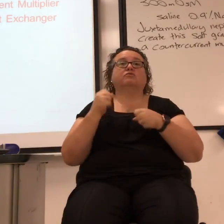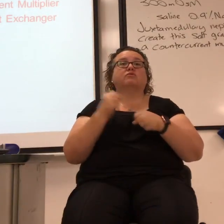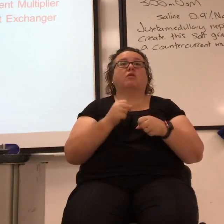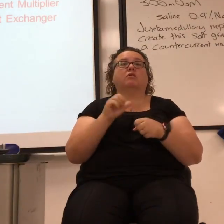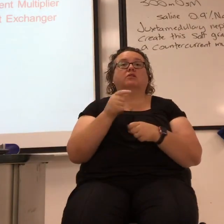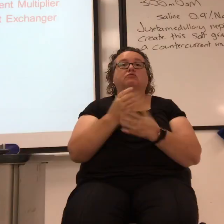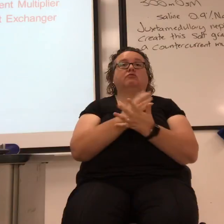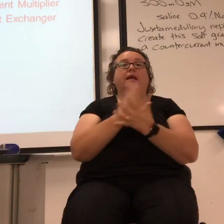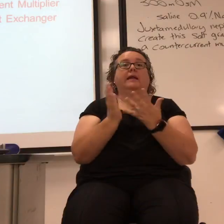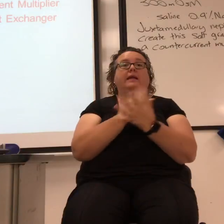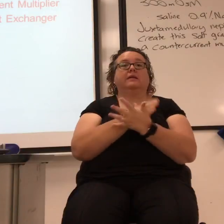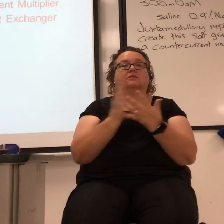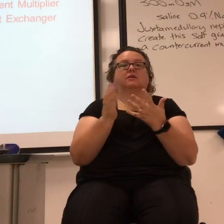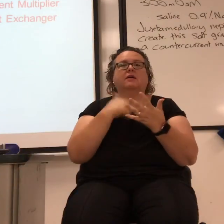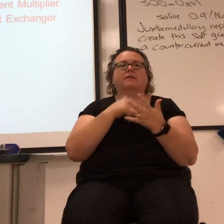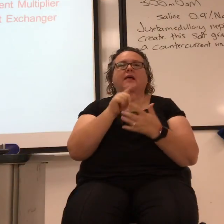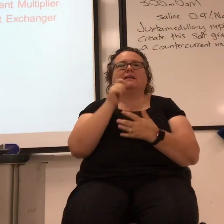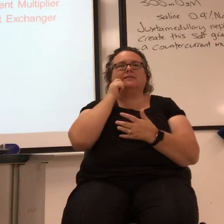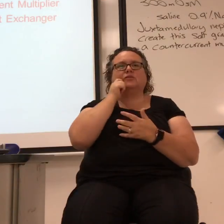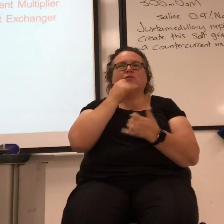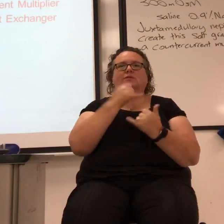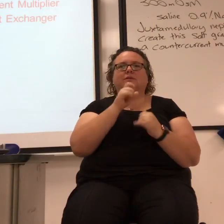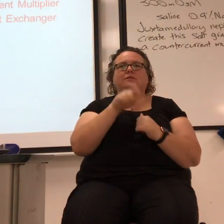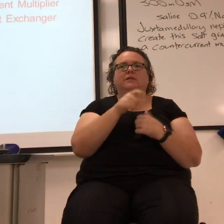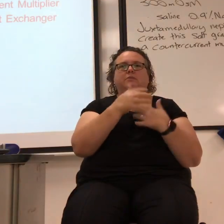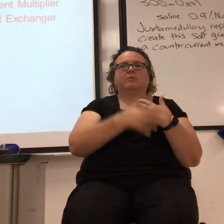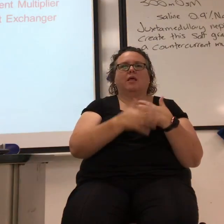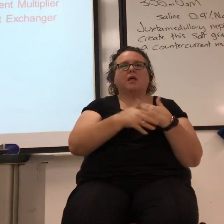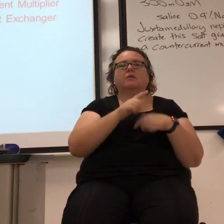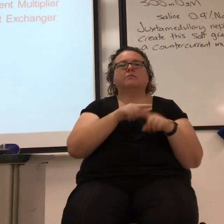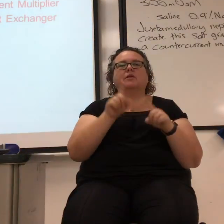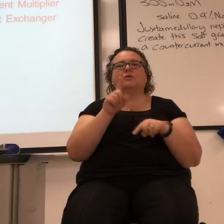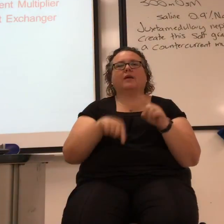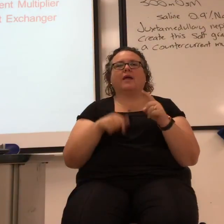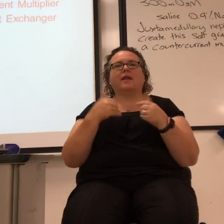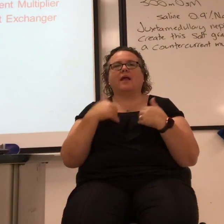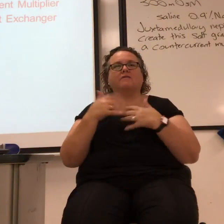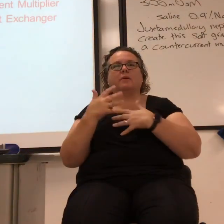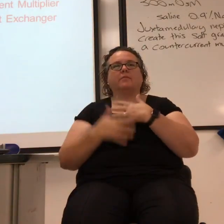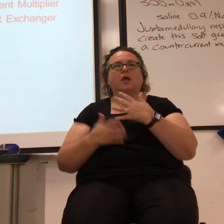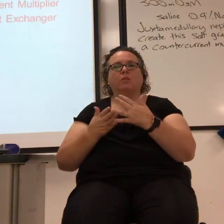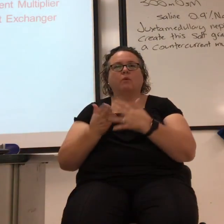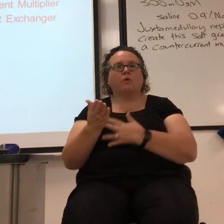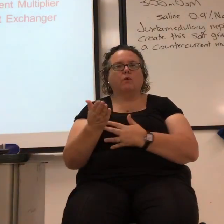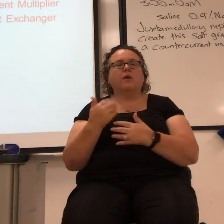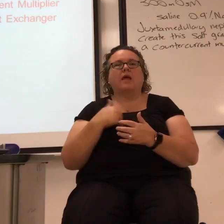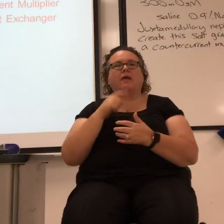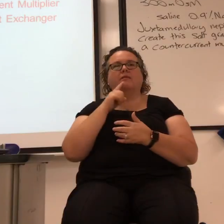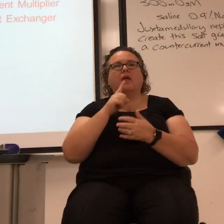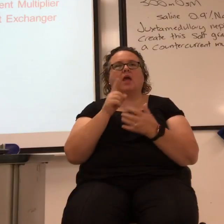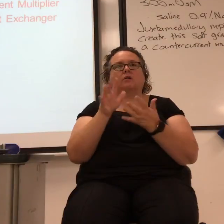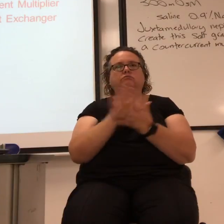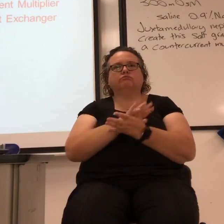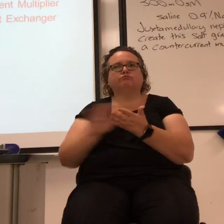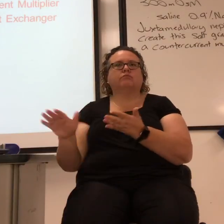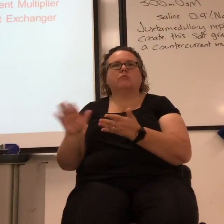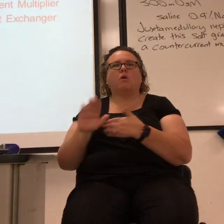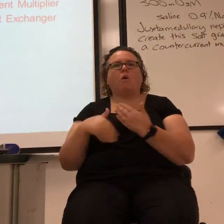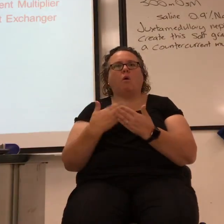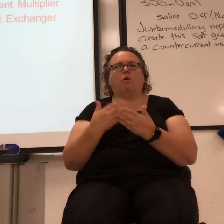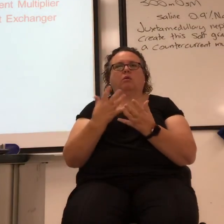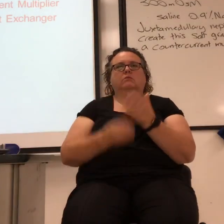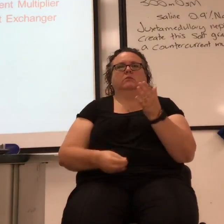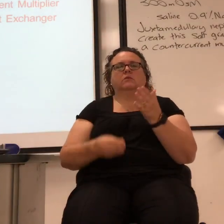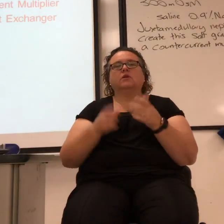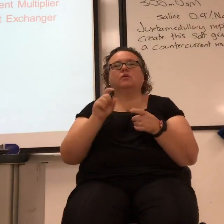the tissue still needs blood, but you can't have the blood flow through and wash it away. So you need the